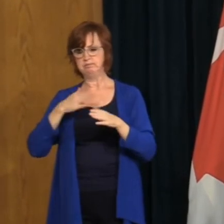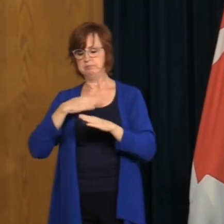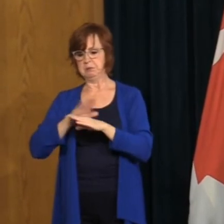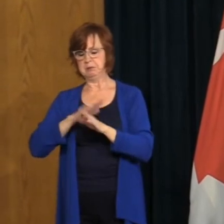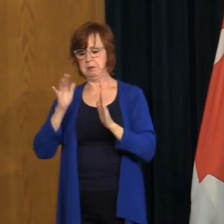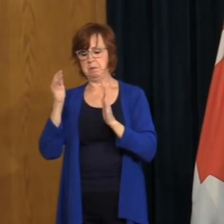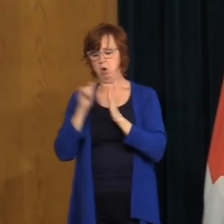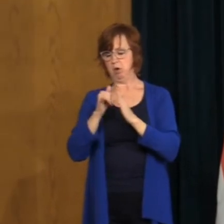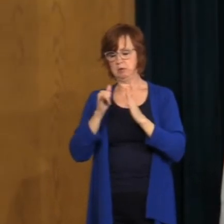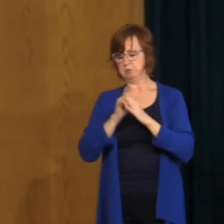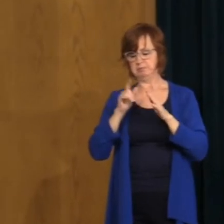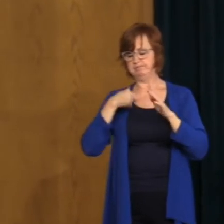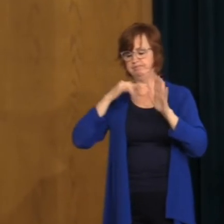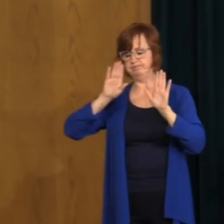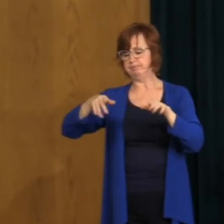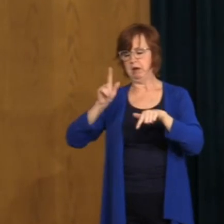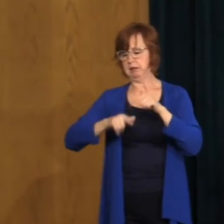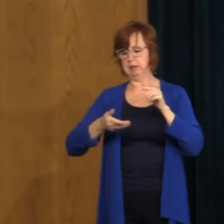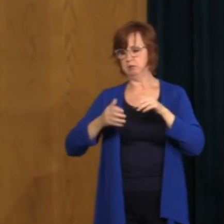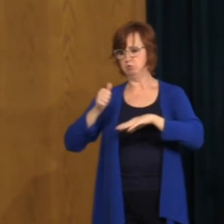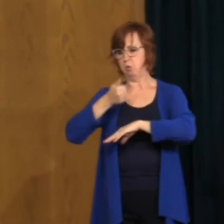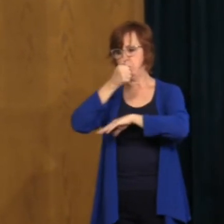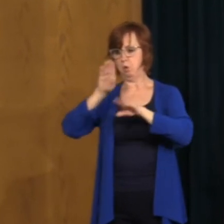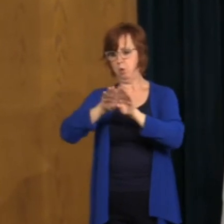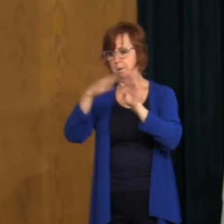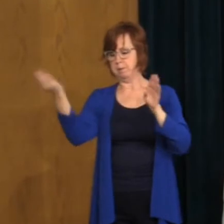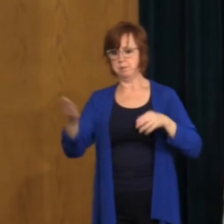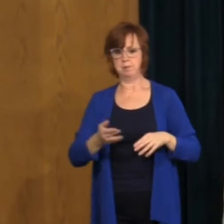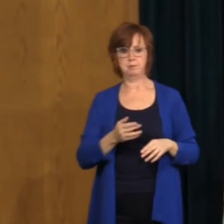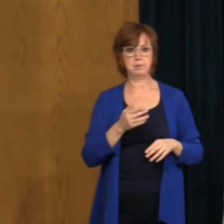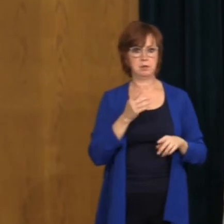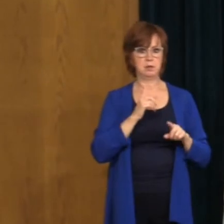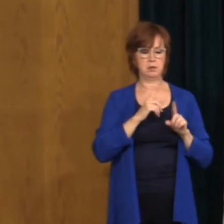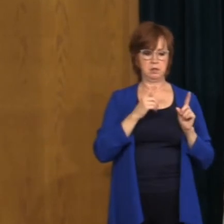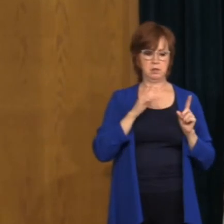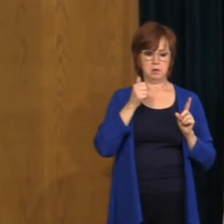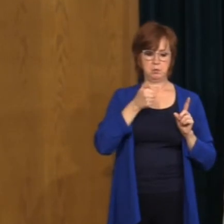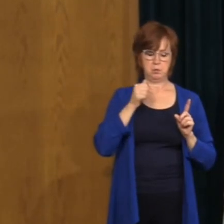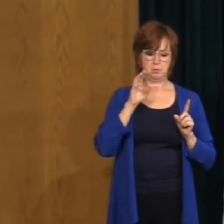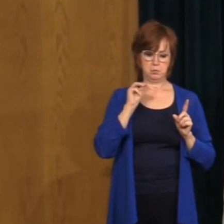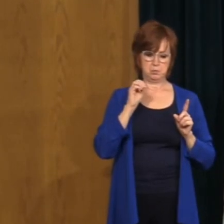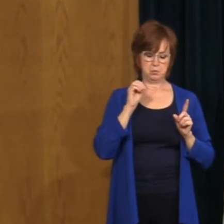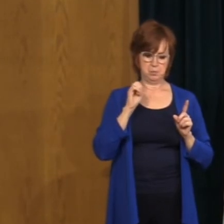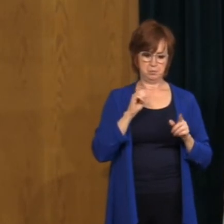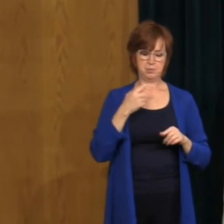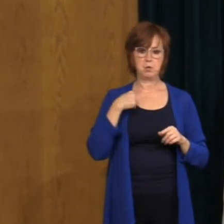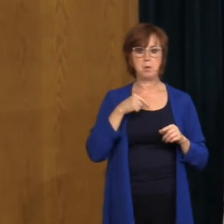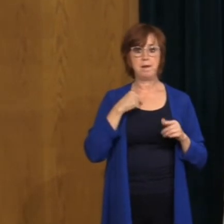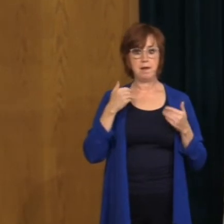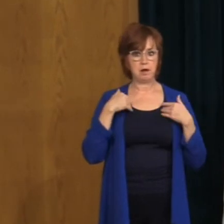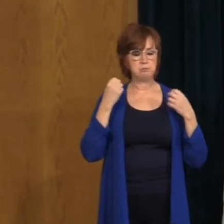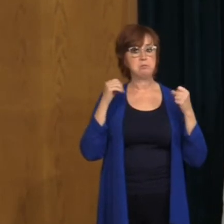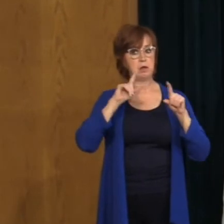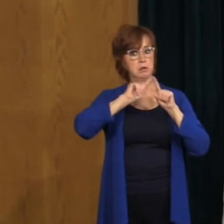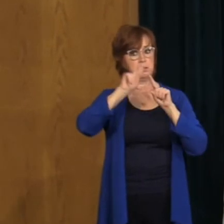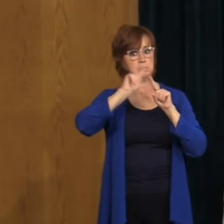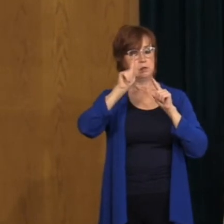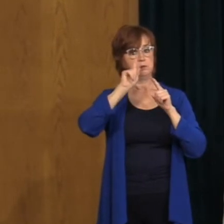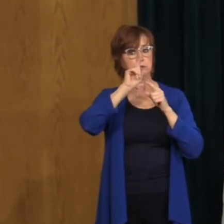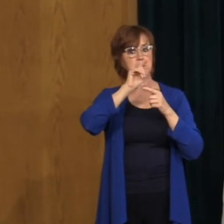this as your office is intricately involved, but we are working with a number of entities with respect to phase 3, for